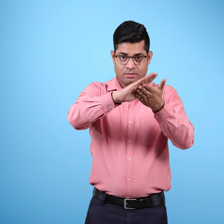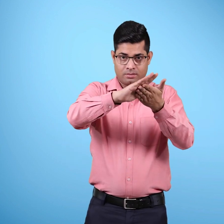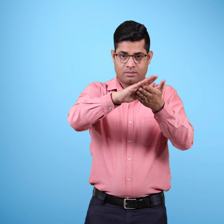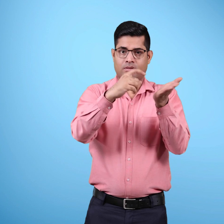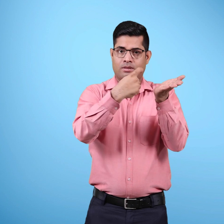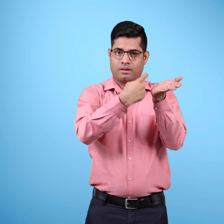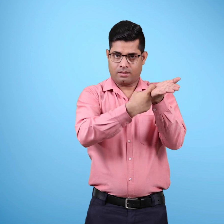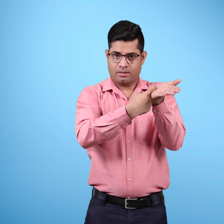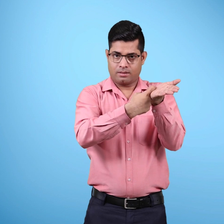shrub.